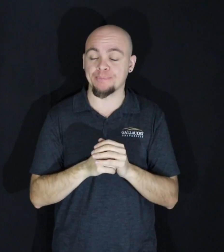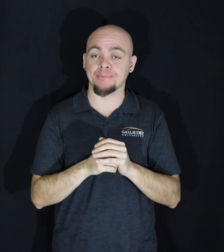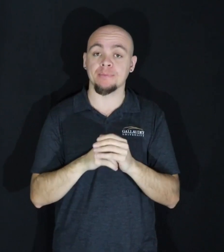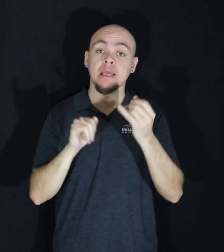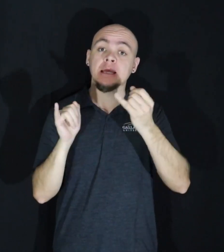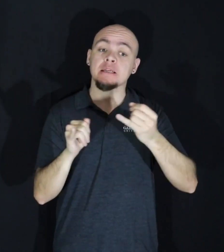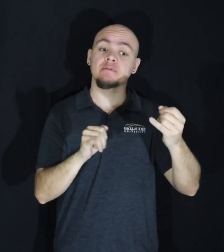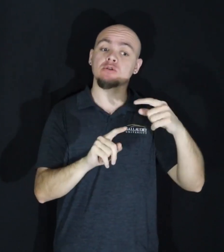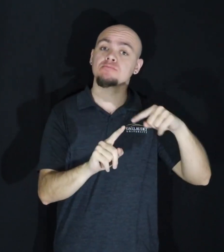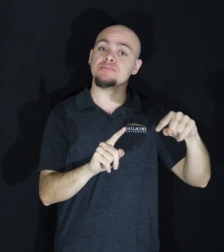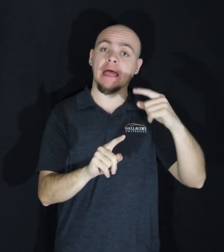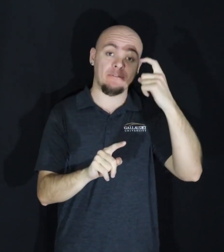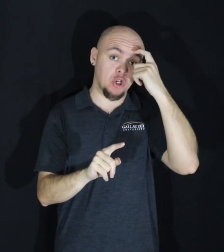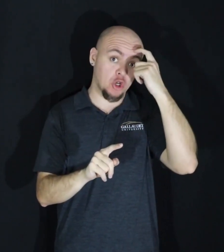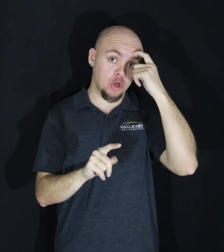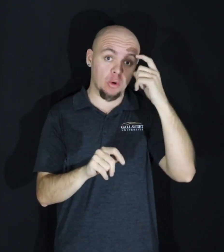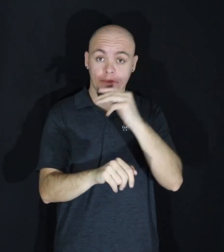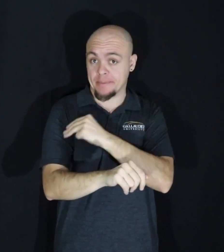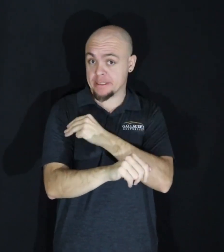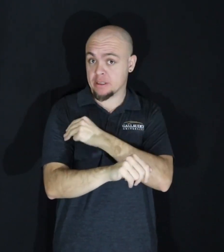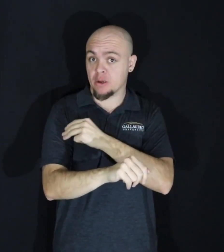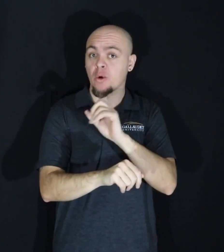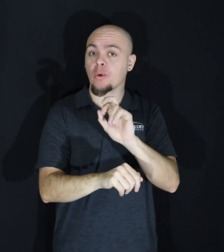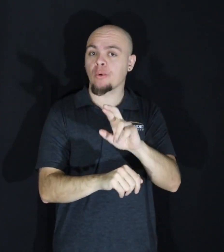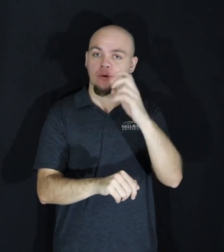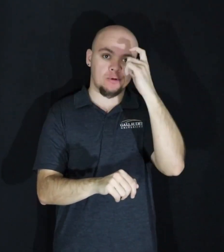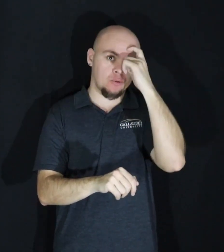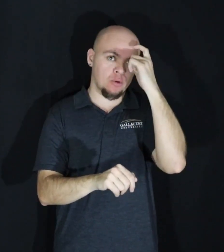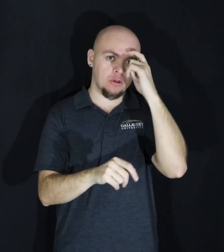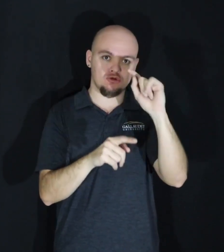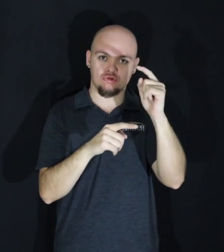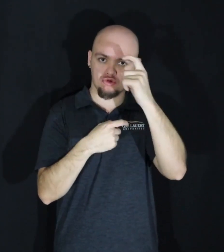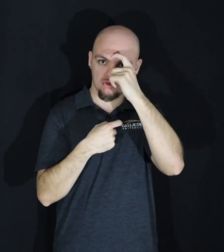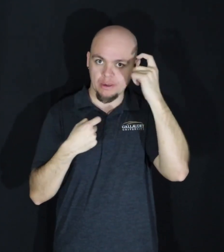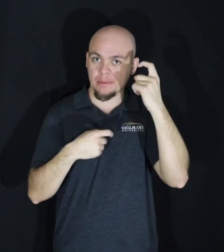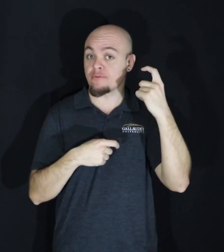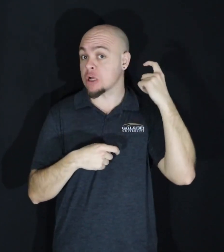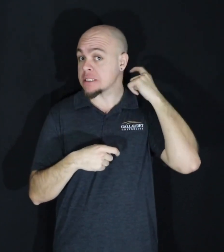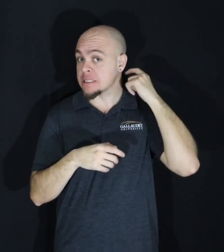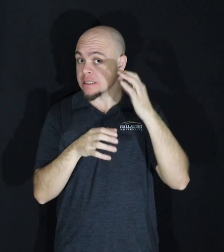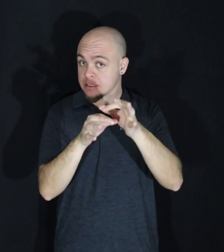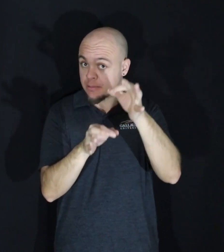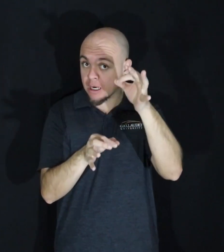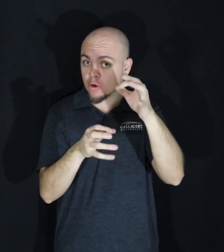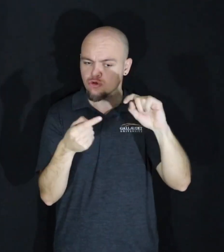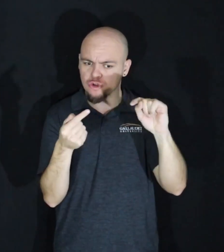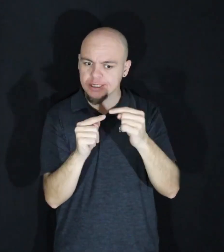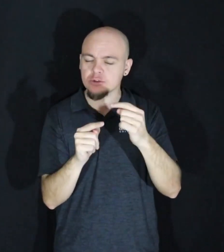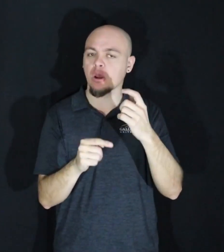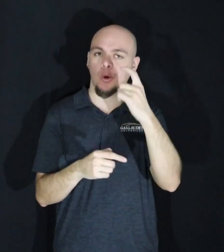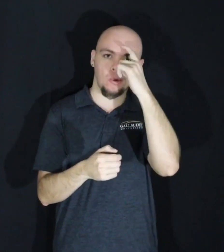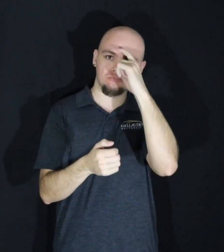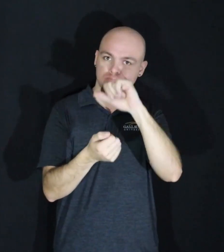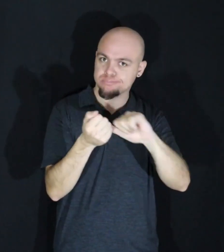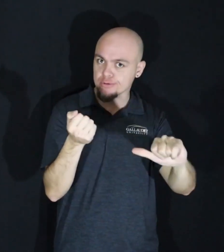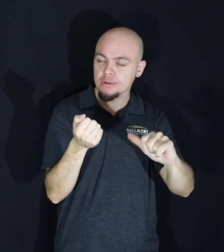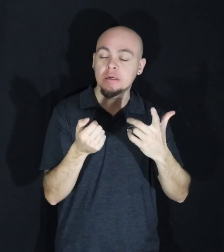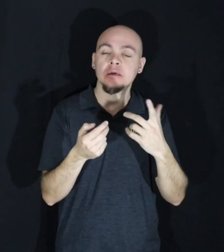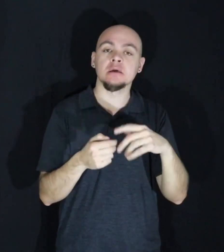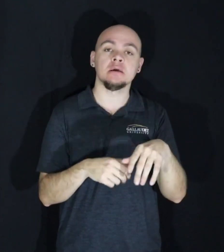individuals who have suffered neuromuscular or neurological trauma, such as spinal cord injuries or strokes. Men and women